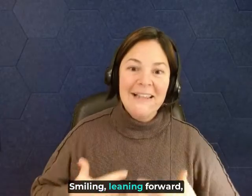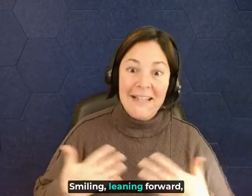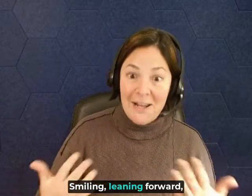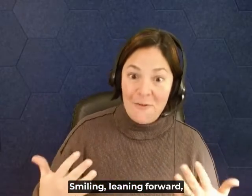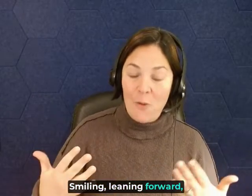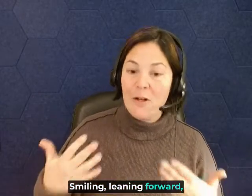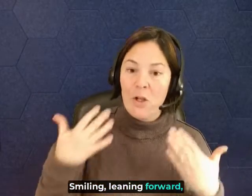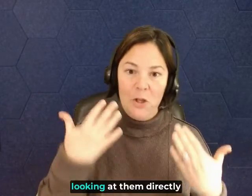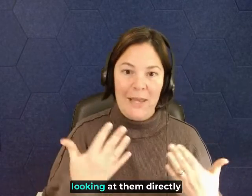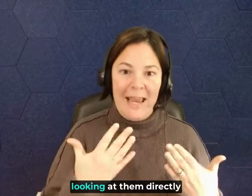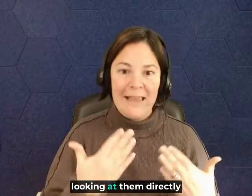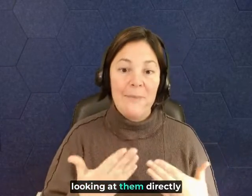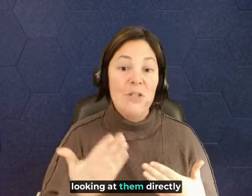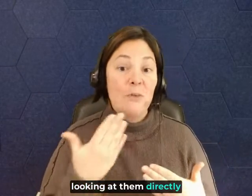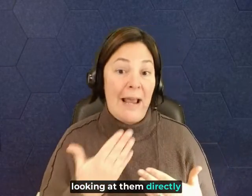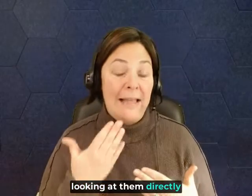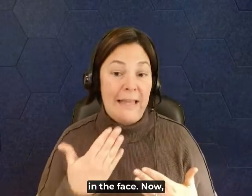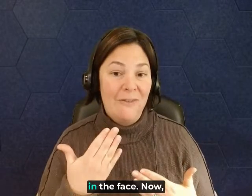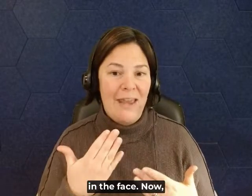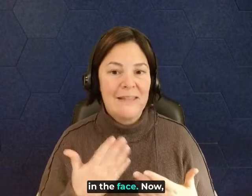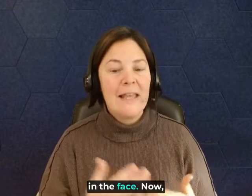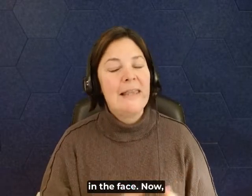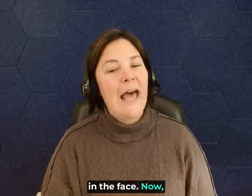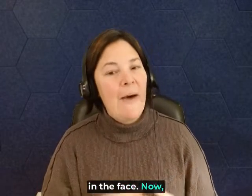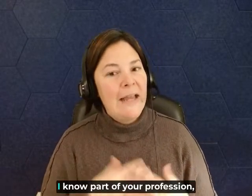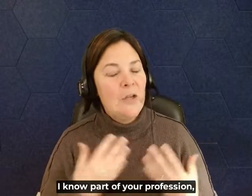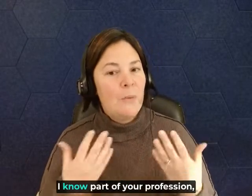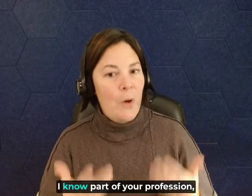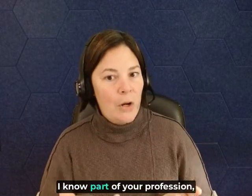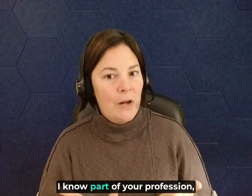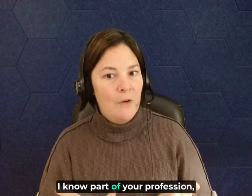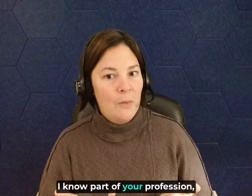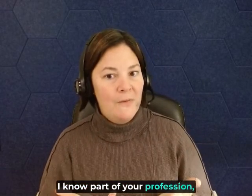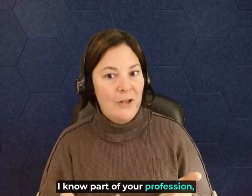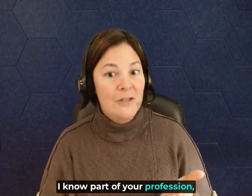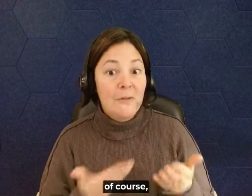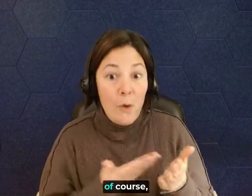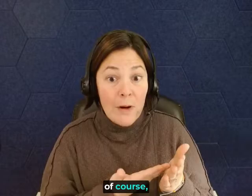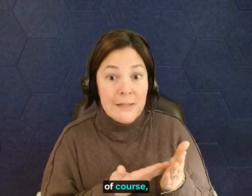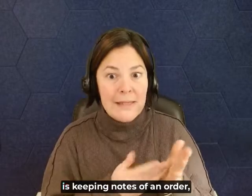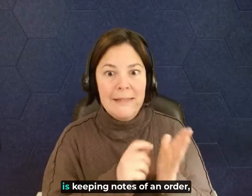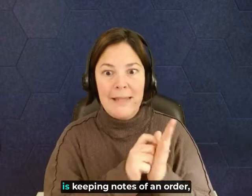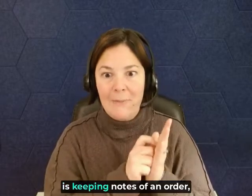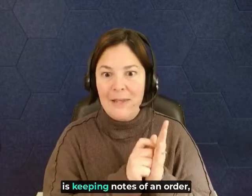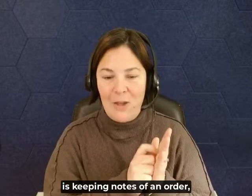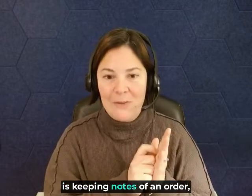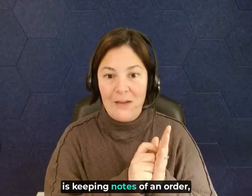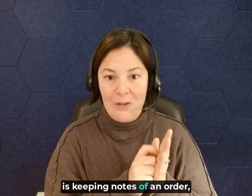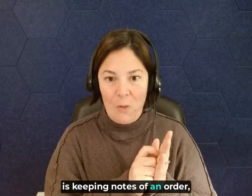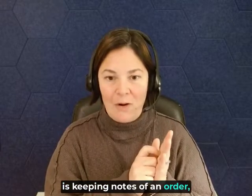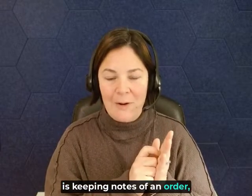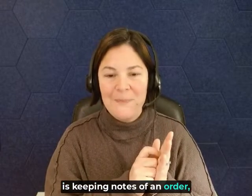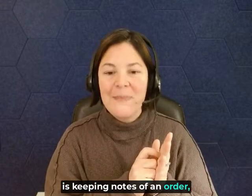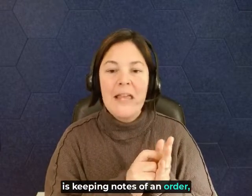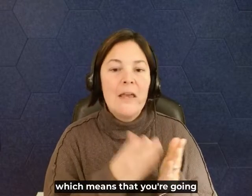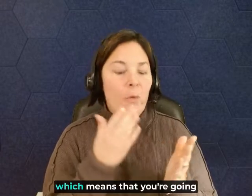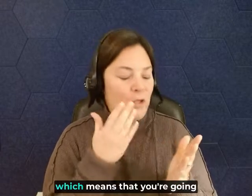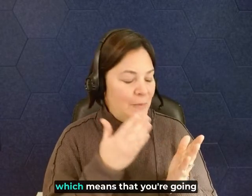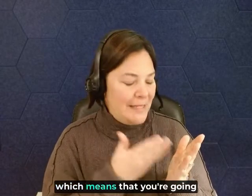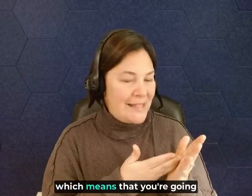leaning forward, looking at them directly in the face. Now, I know part of your profession, of course, is keeping notes of an order, which means that you're